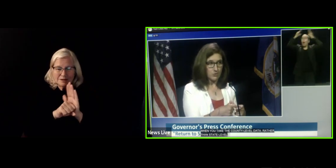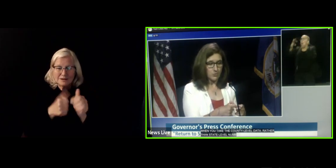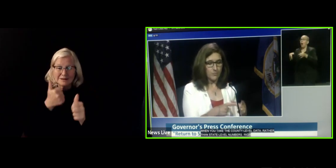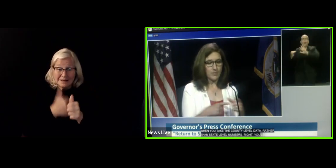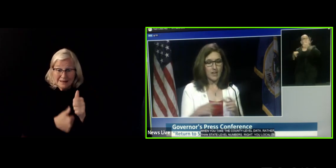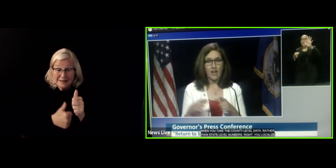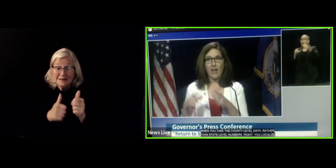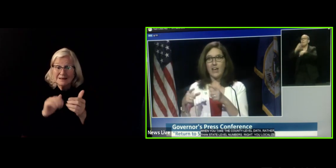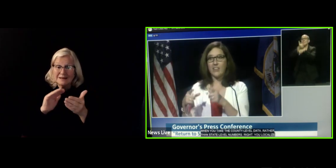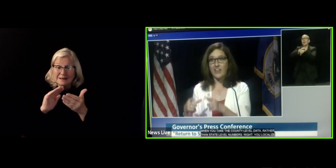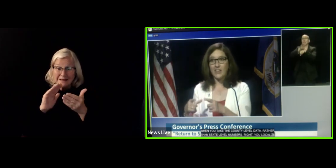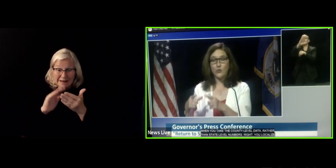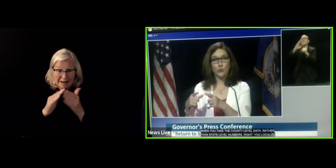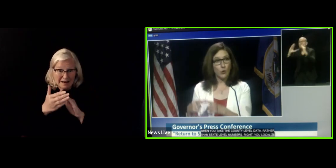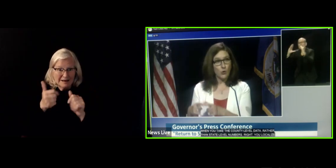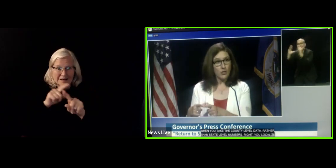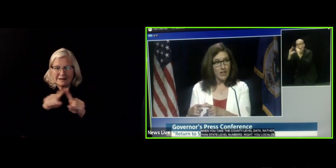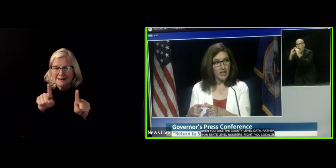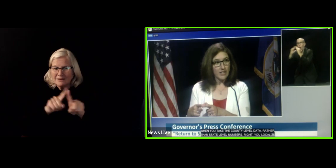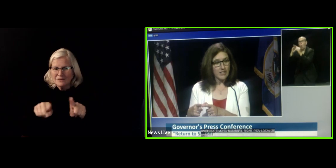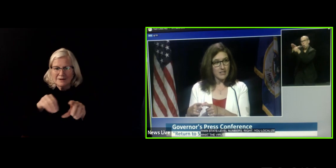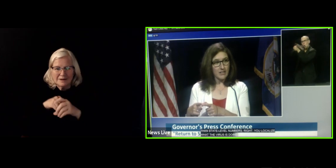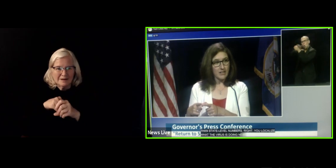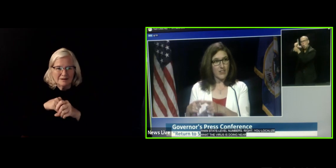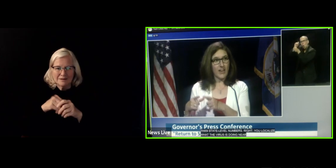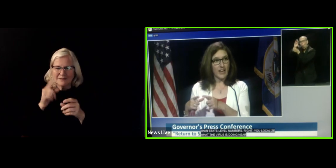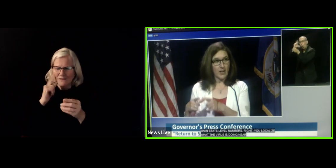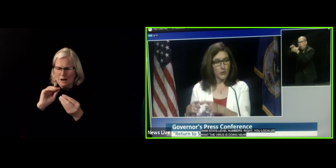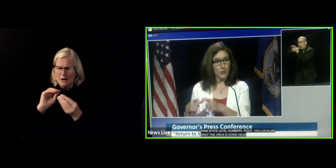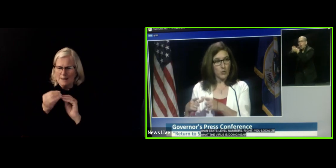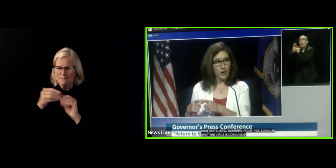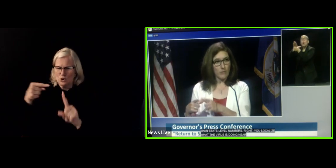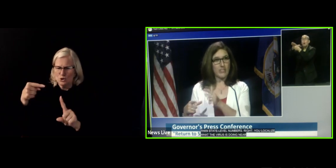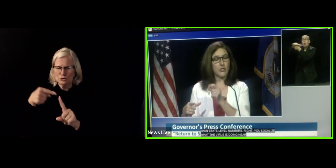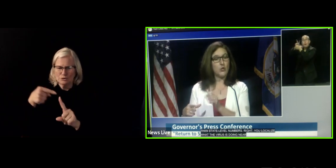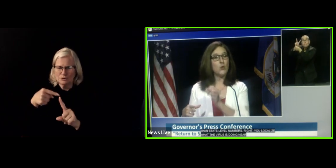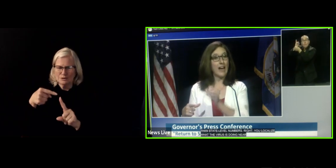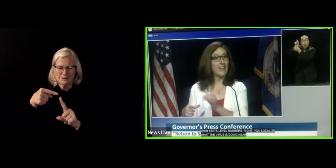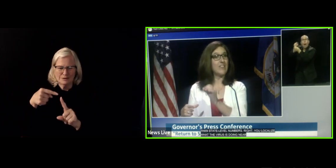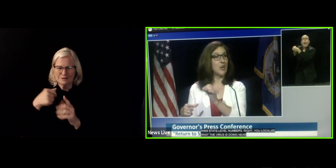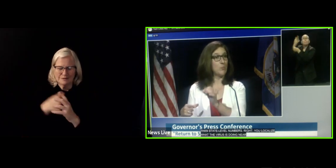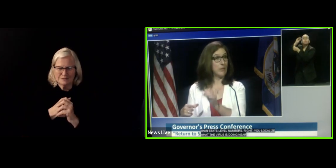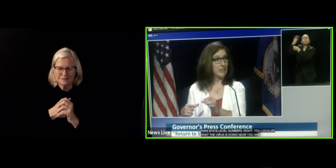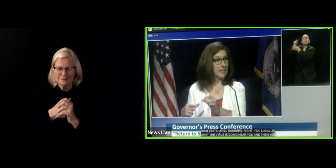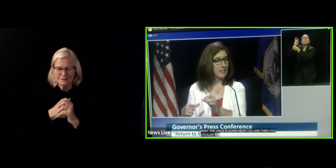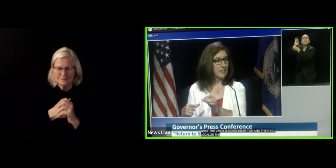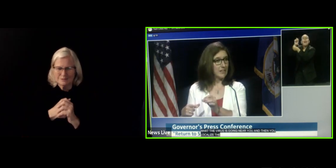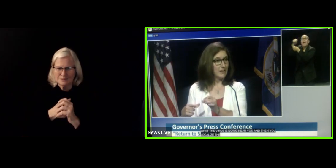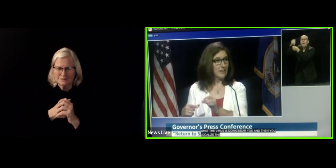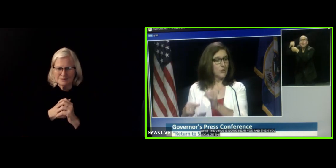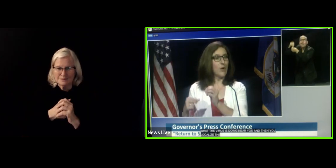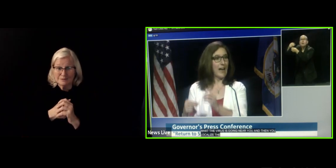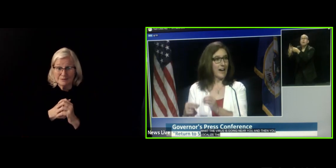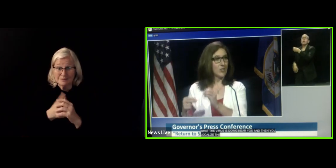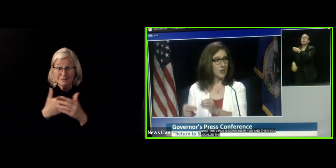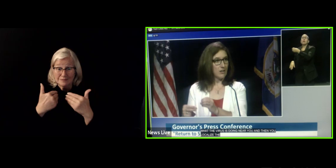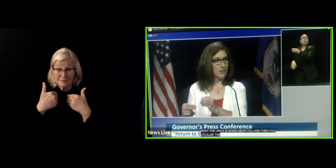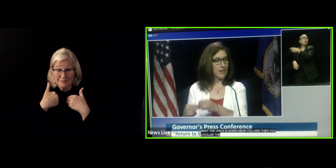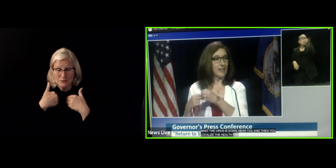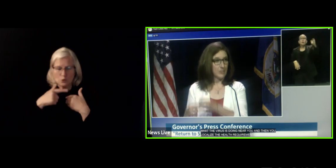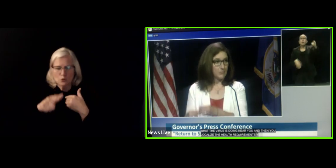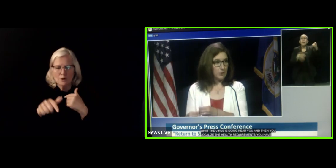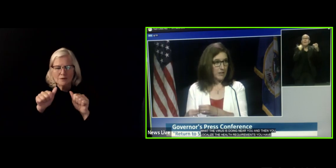you, and then you localize the health requirements you have the ability to act